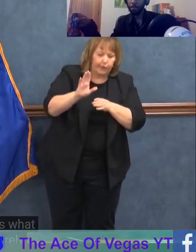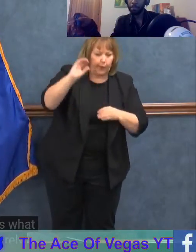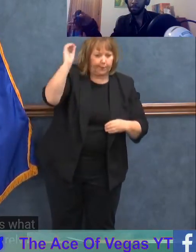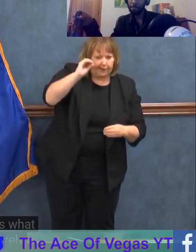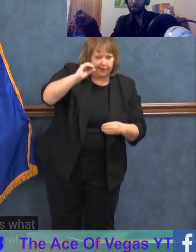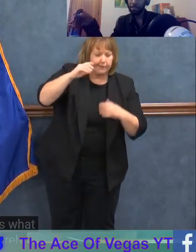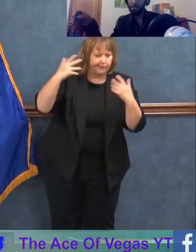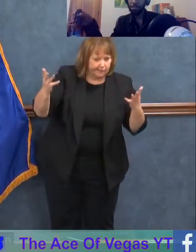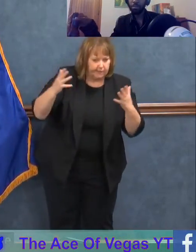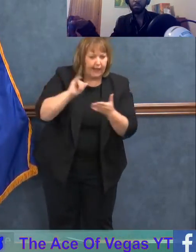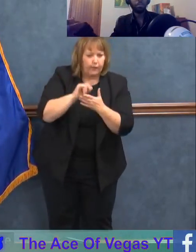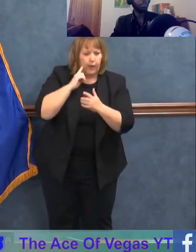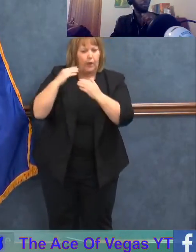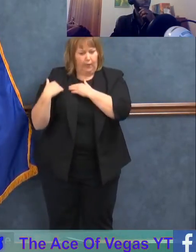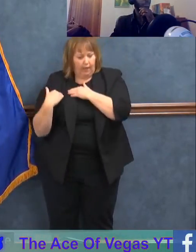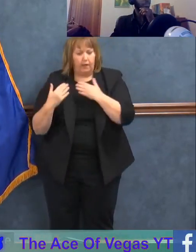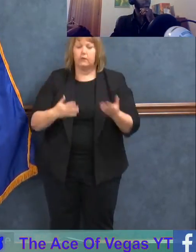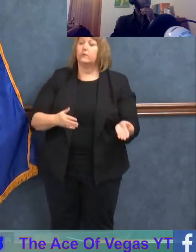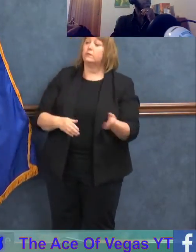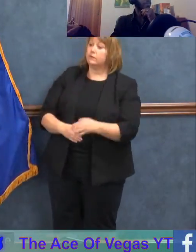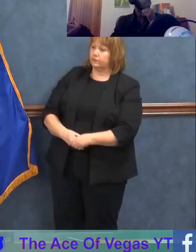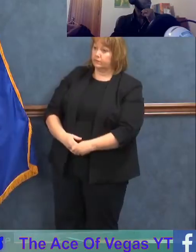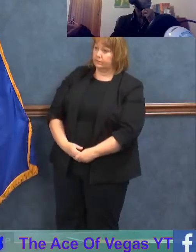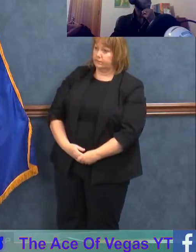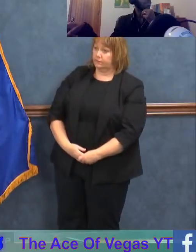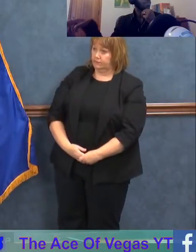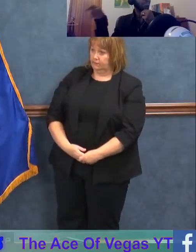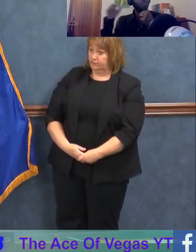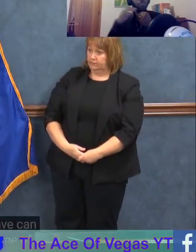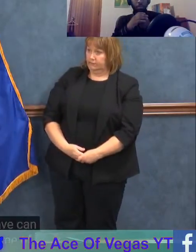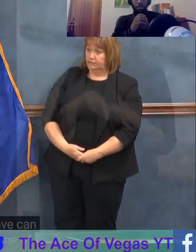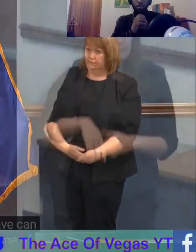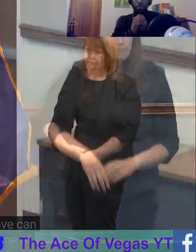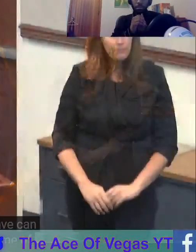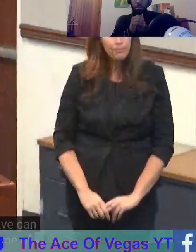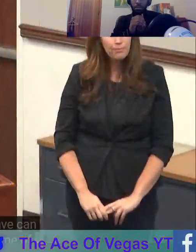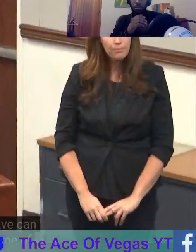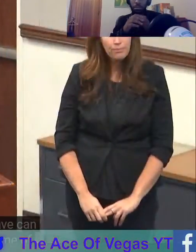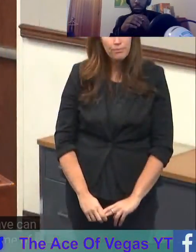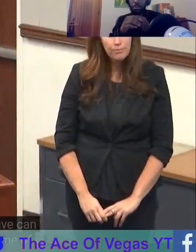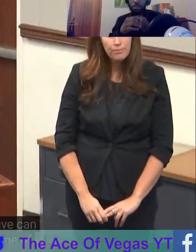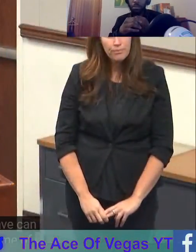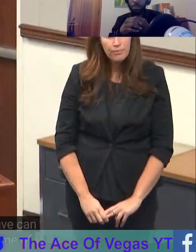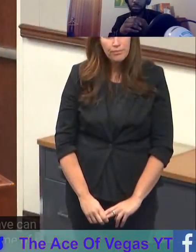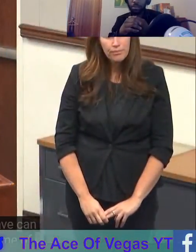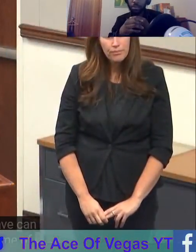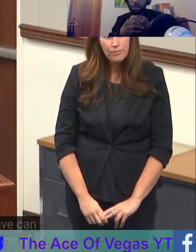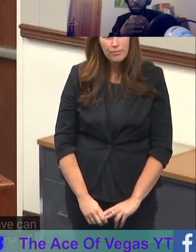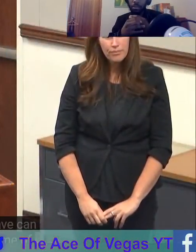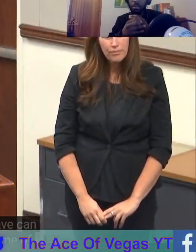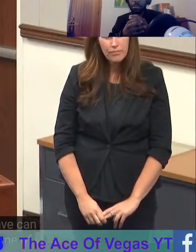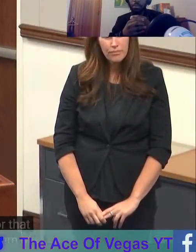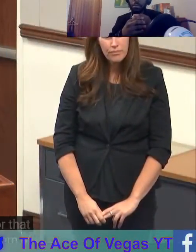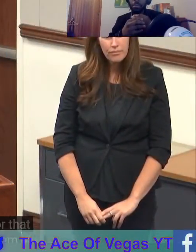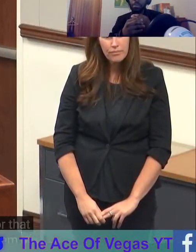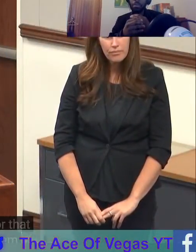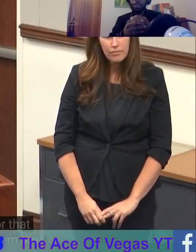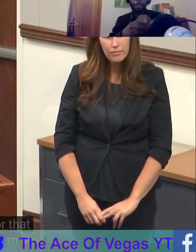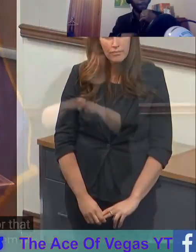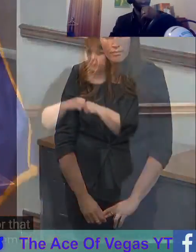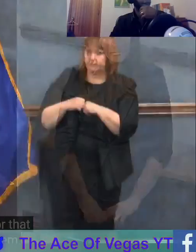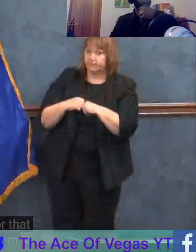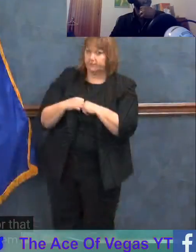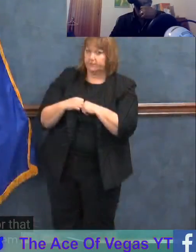do you have, can you give us an idea of some of the priorities you have for that? Well, we listed a few of them after the end of the last session. We're